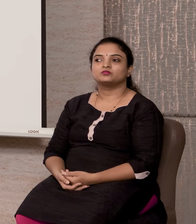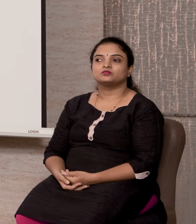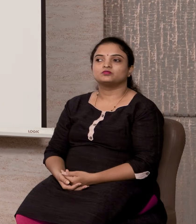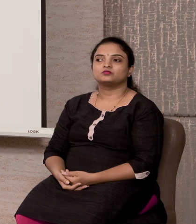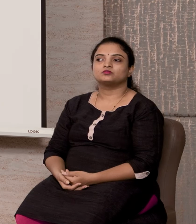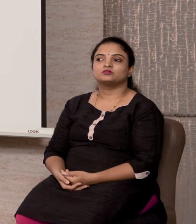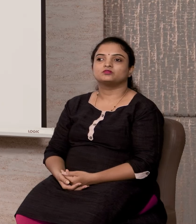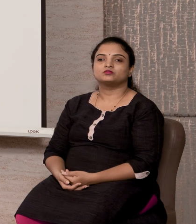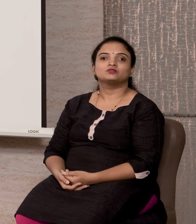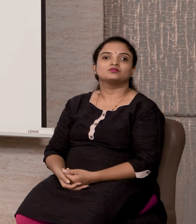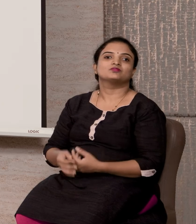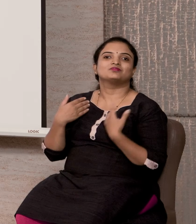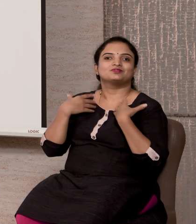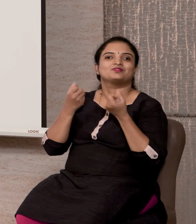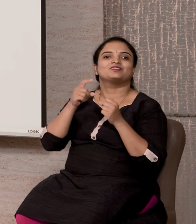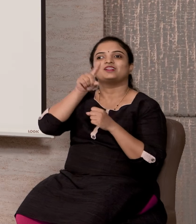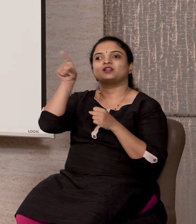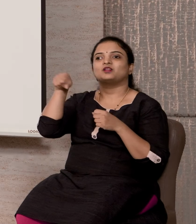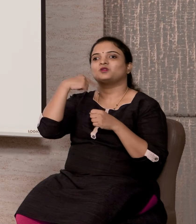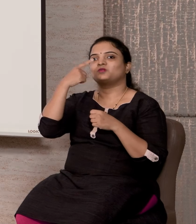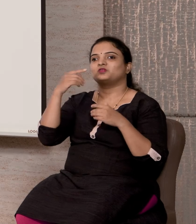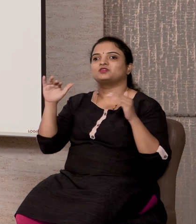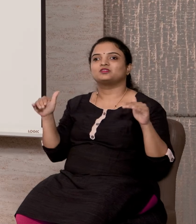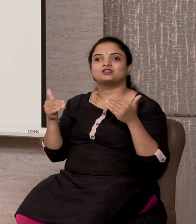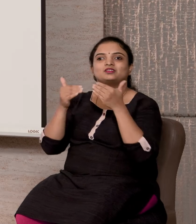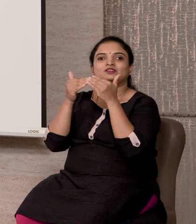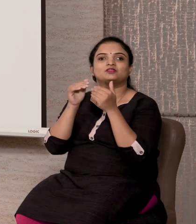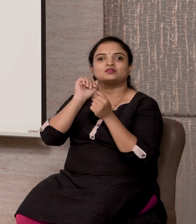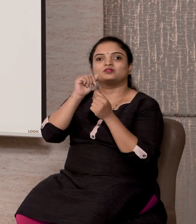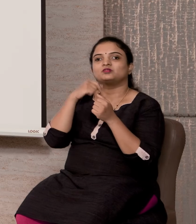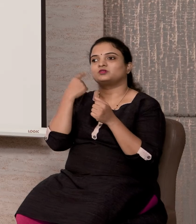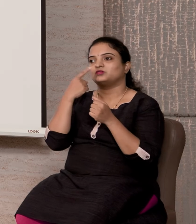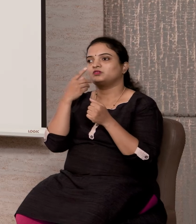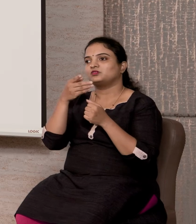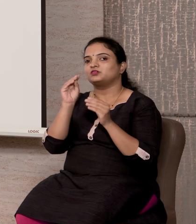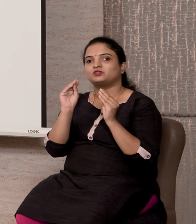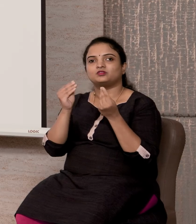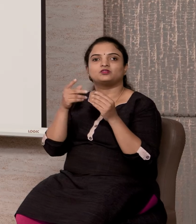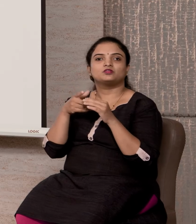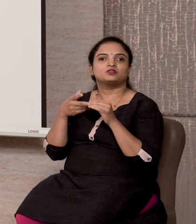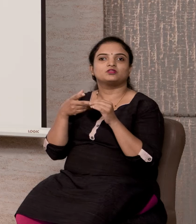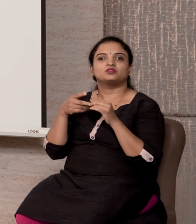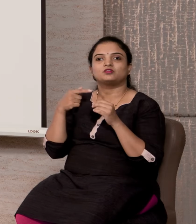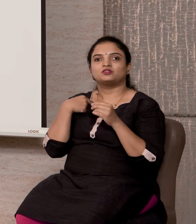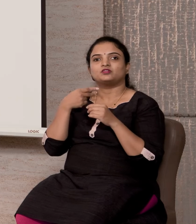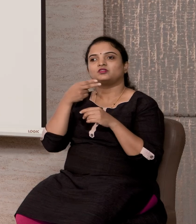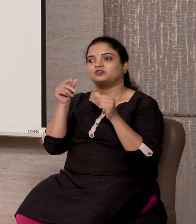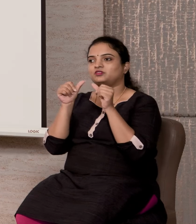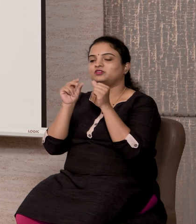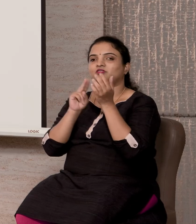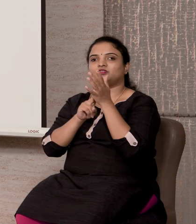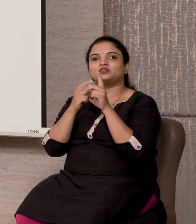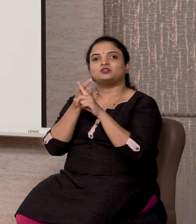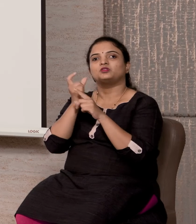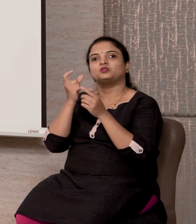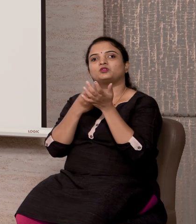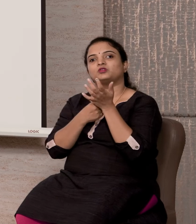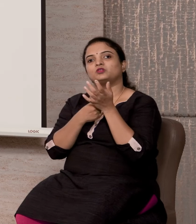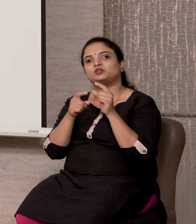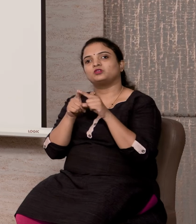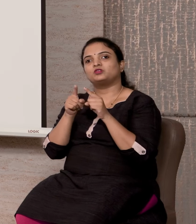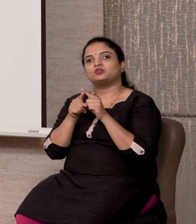please introduce yourself. So the people who know about this. Yeah, my name is Ankur. I